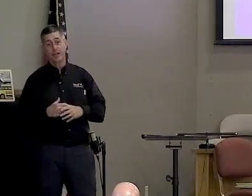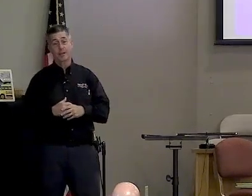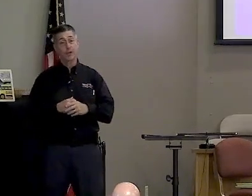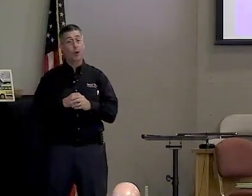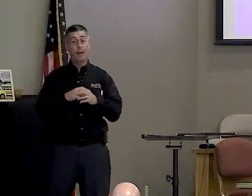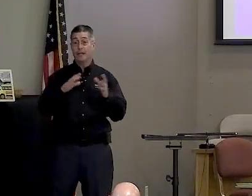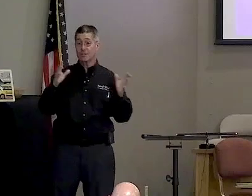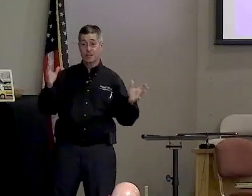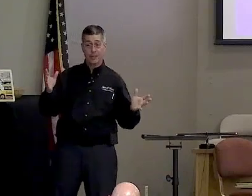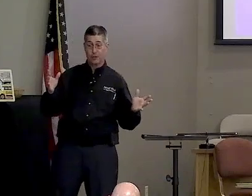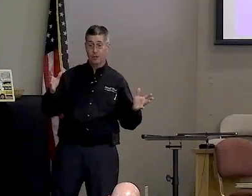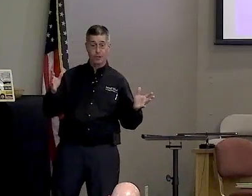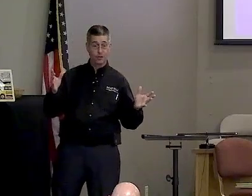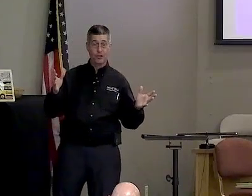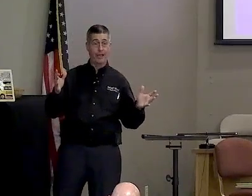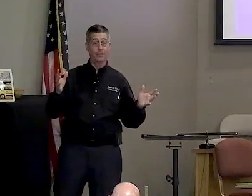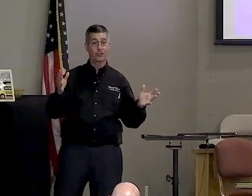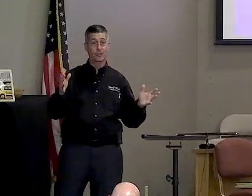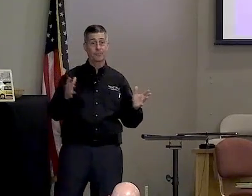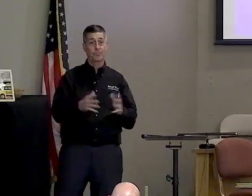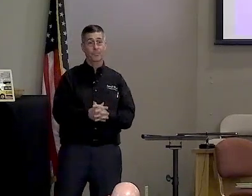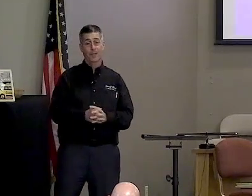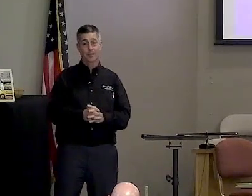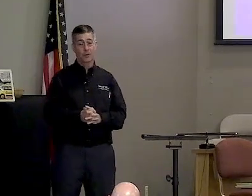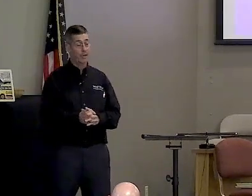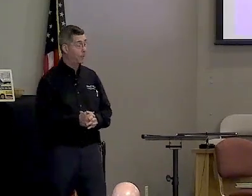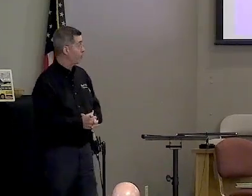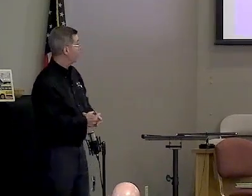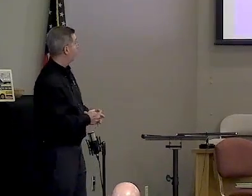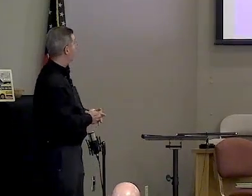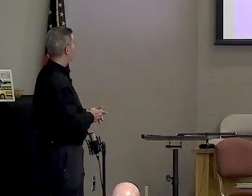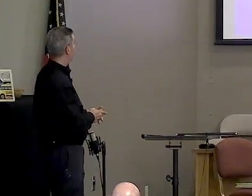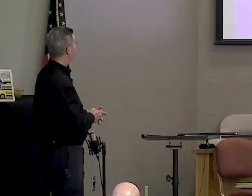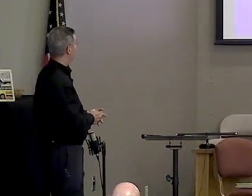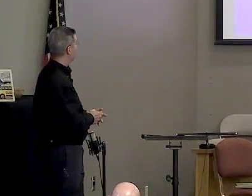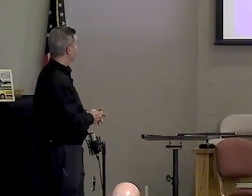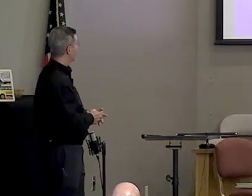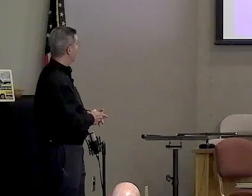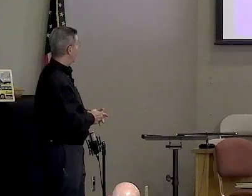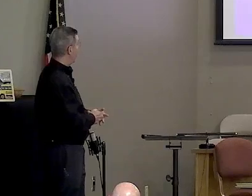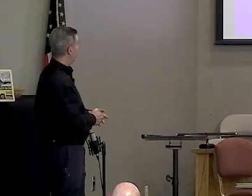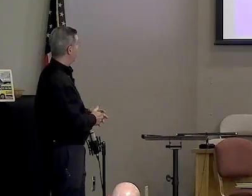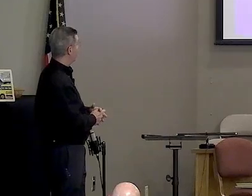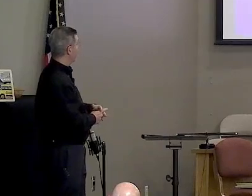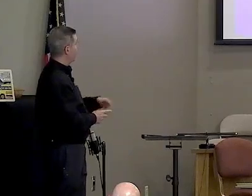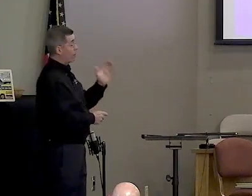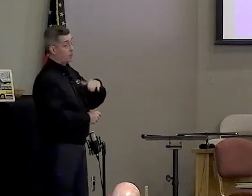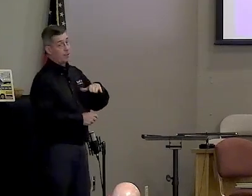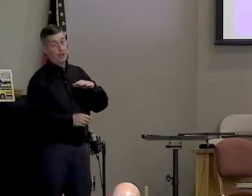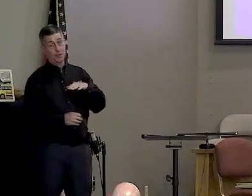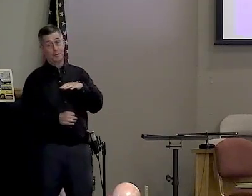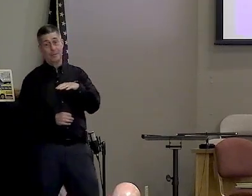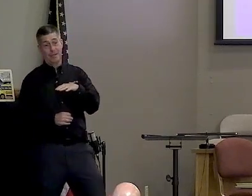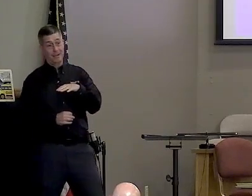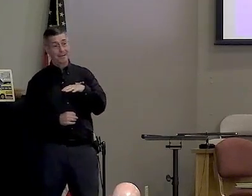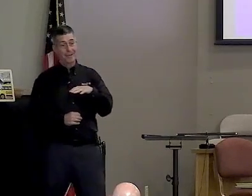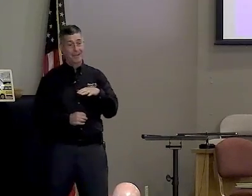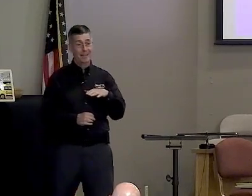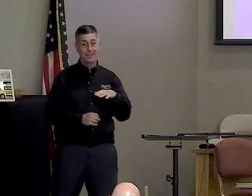nobody else in that church understands. And so it can be a real eye-opener. Transportation, biggie, getting deaf